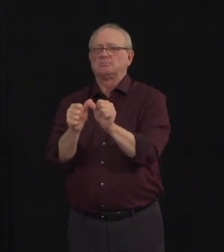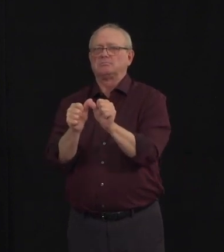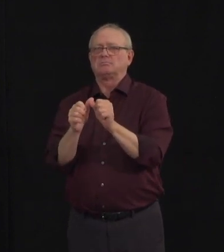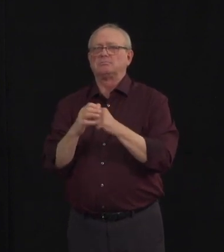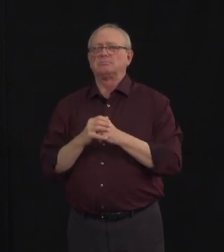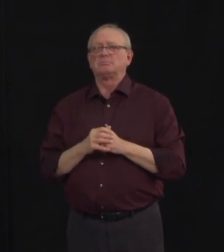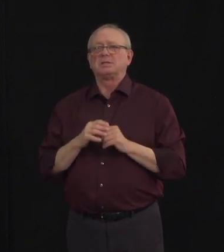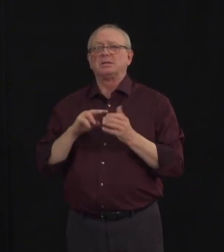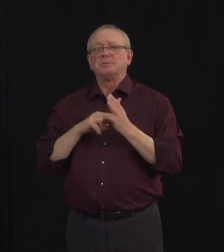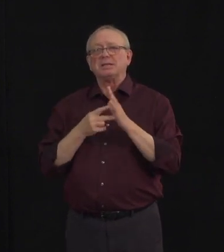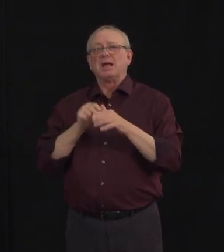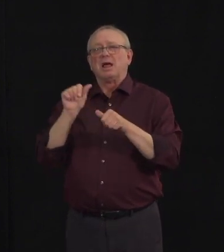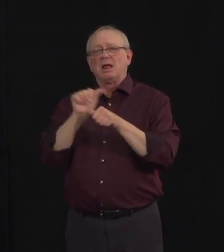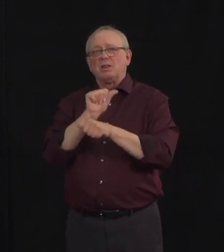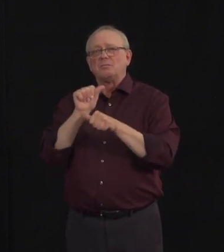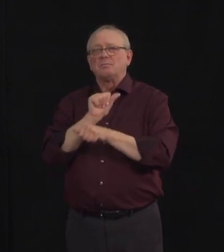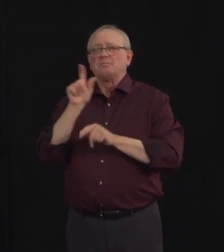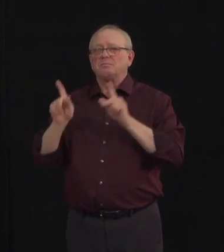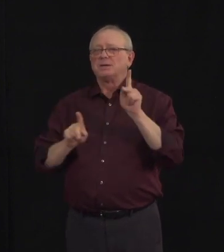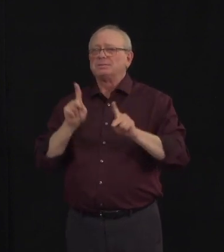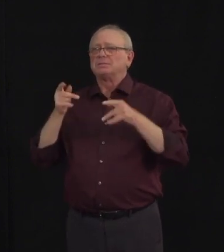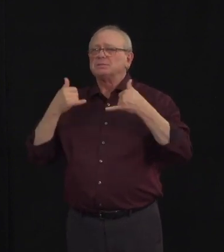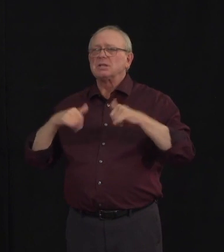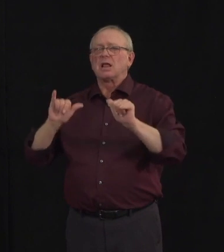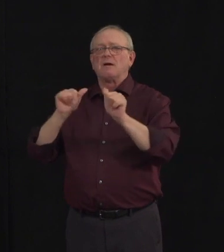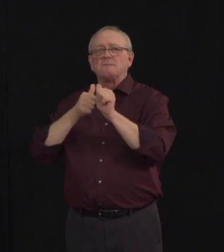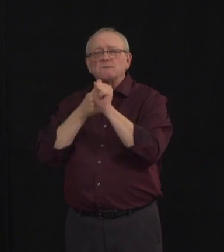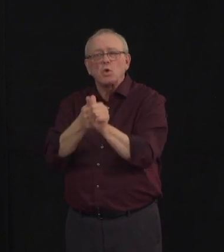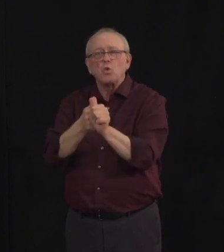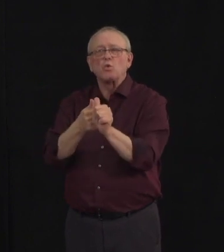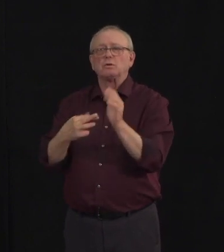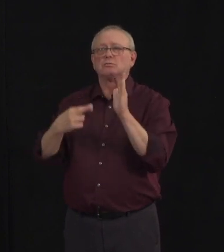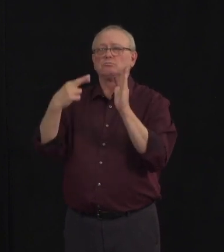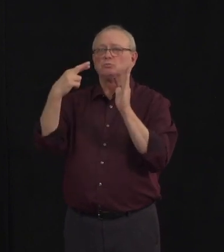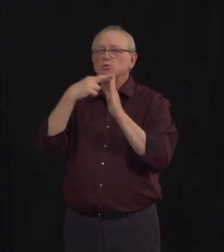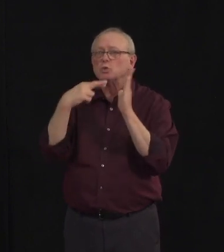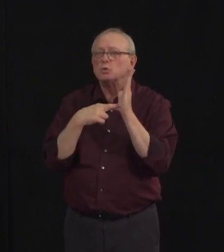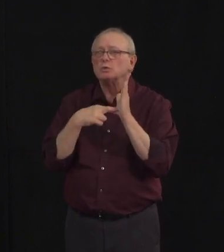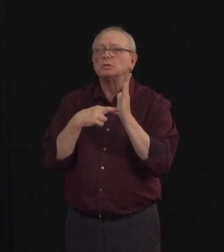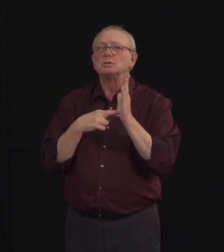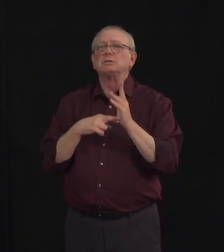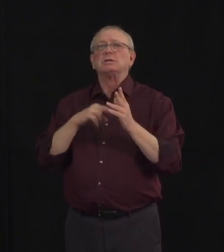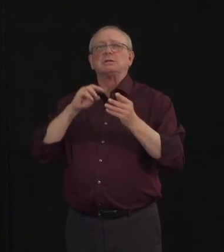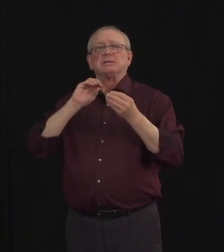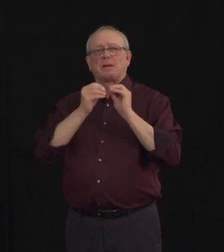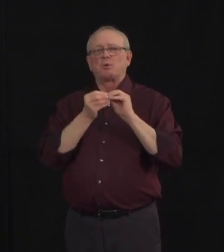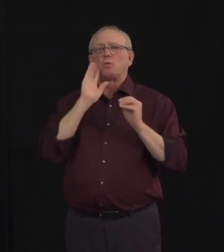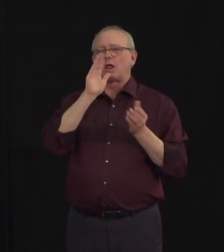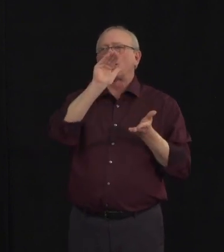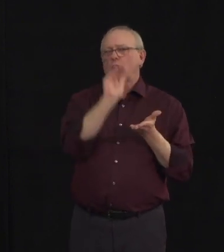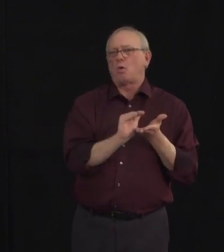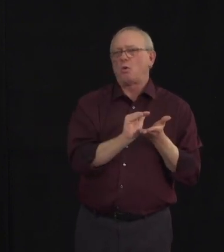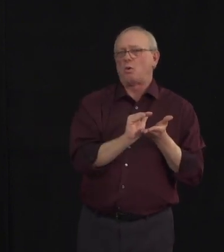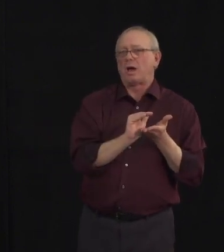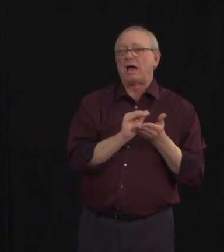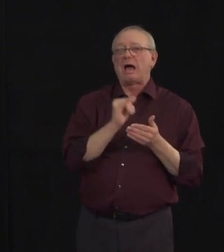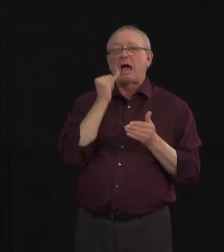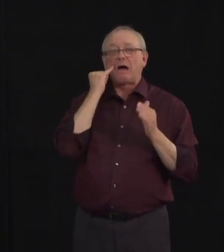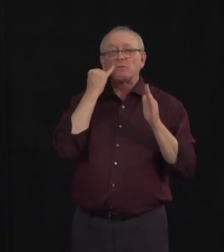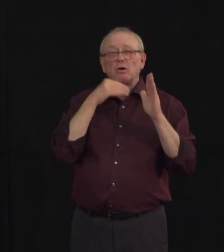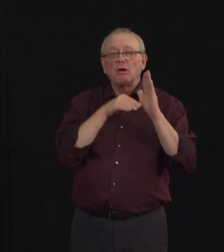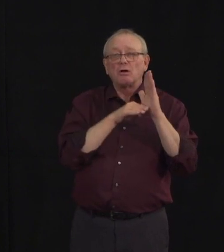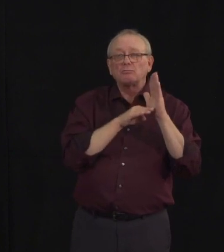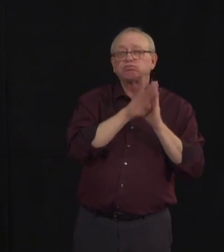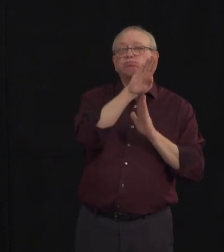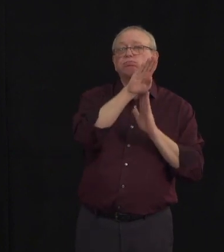infection rate low and prevent a surge in cases that would require us to restrict movement and businesses again.